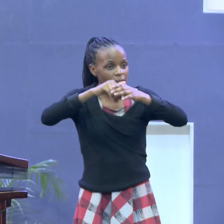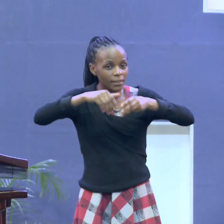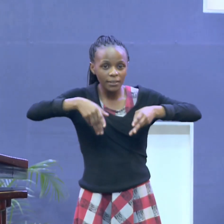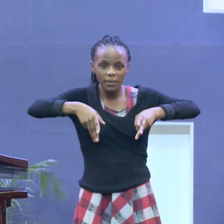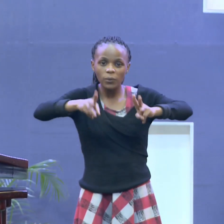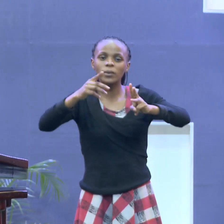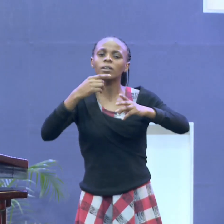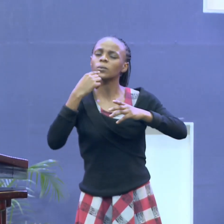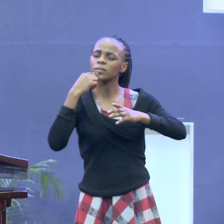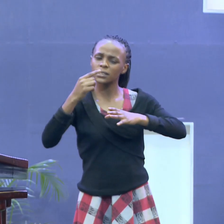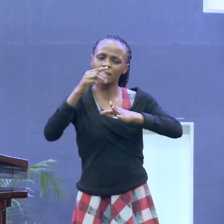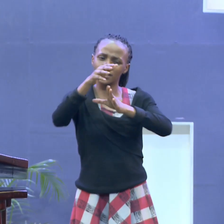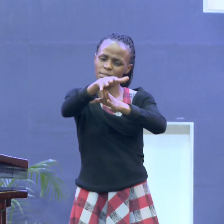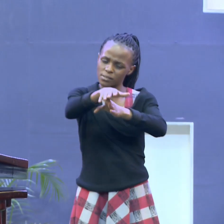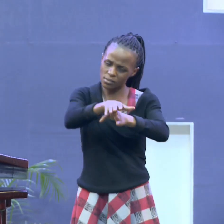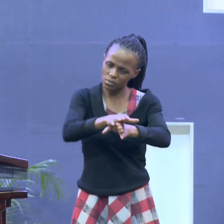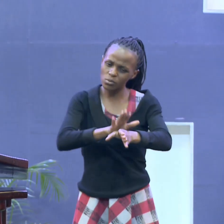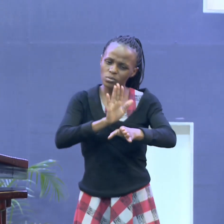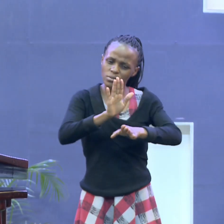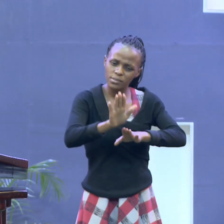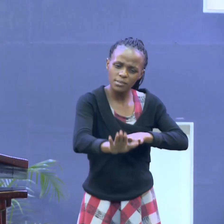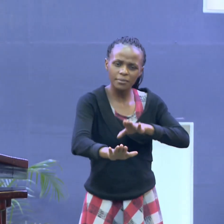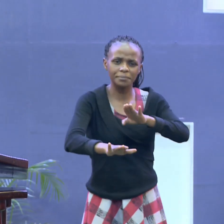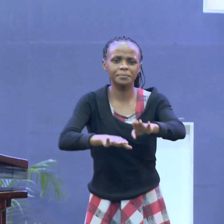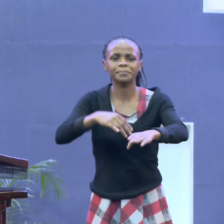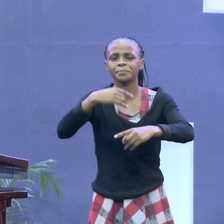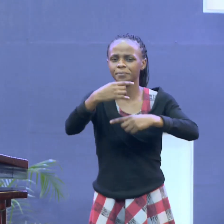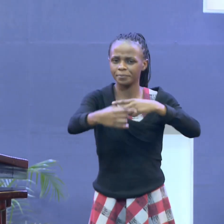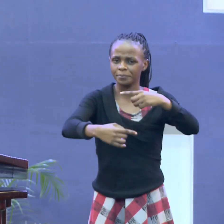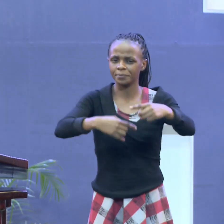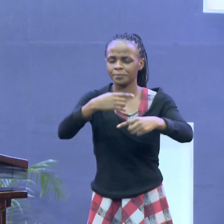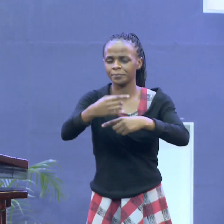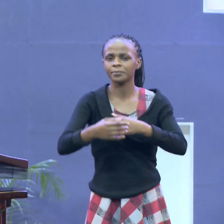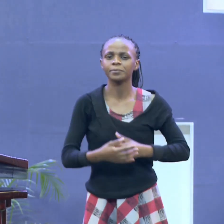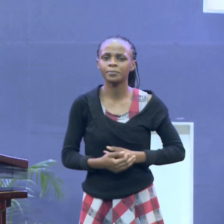eri progressive. In a progressive way.